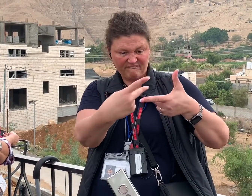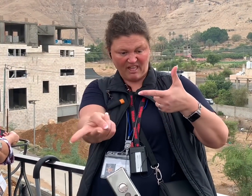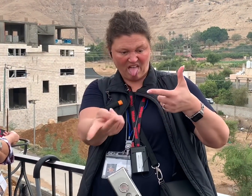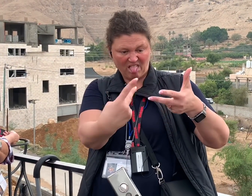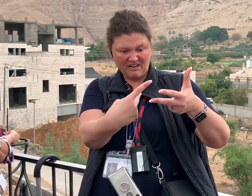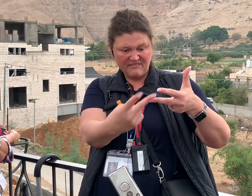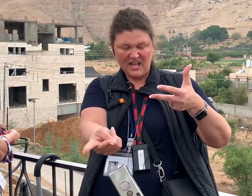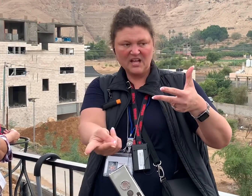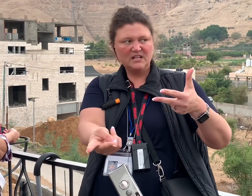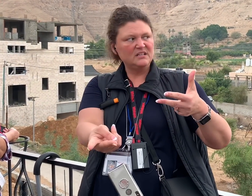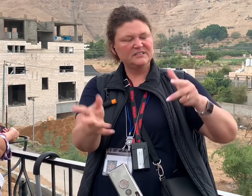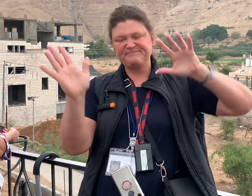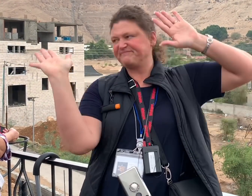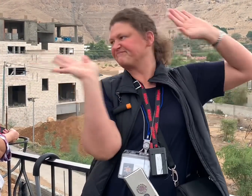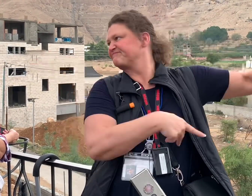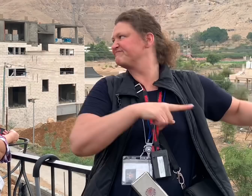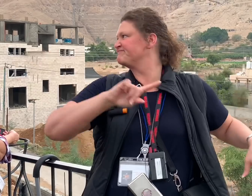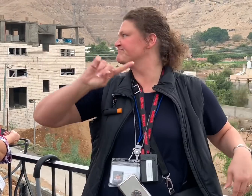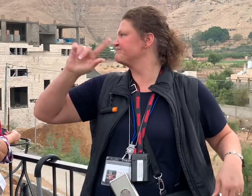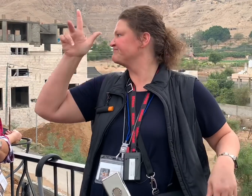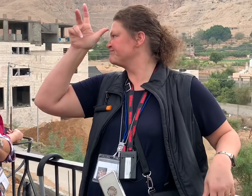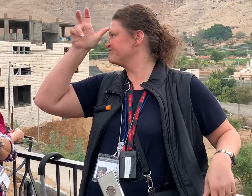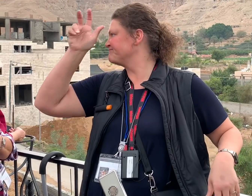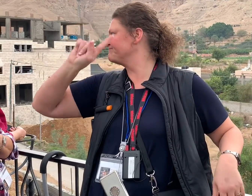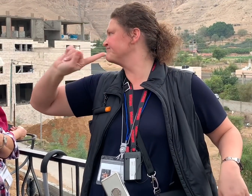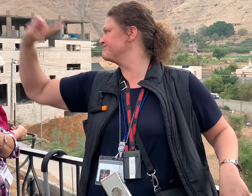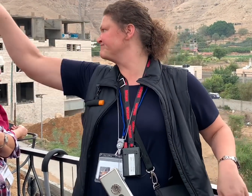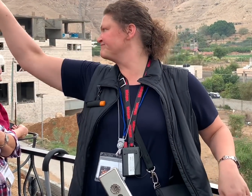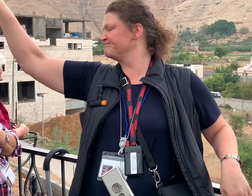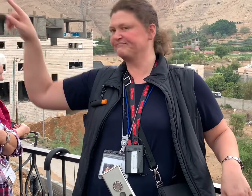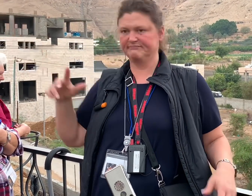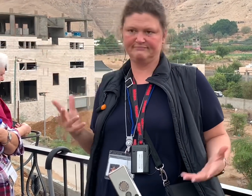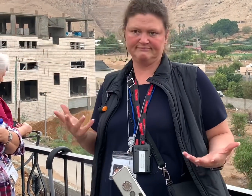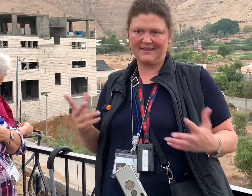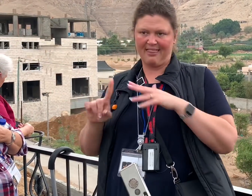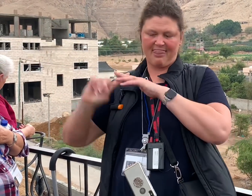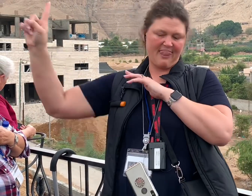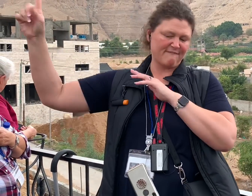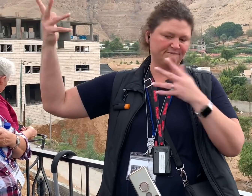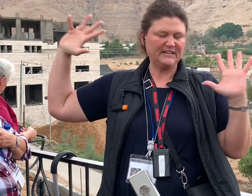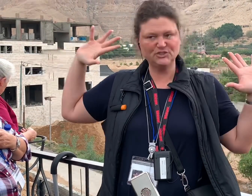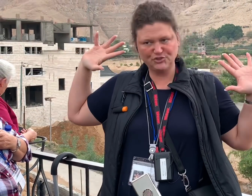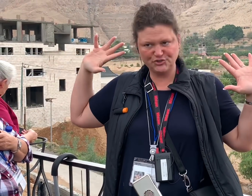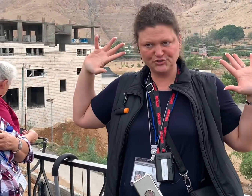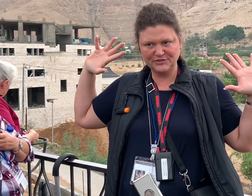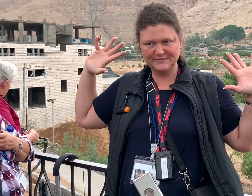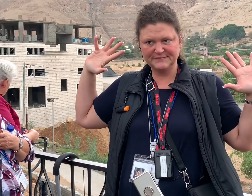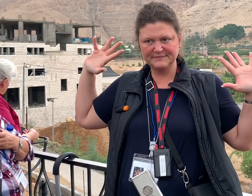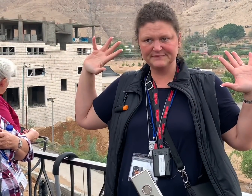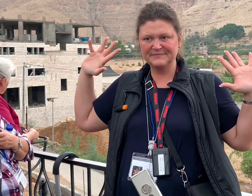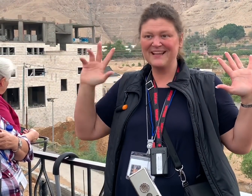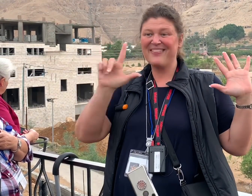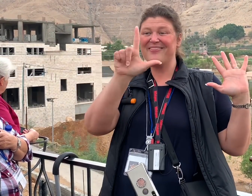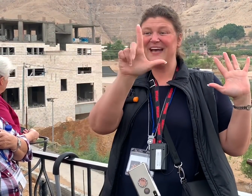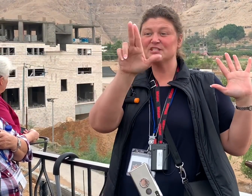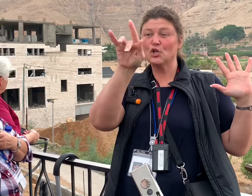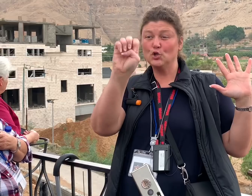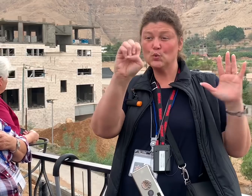departed from him until an opportune time. Ladies and gentlemen, Luke chapter